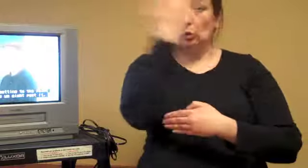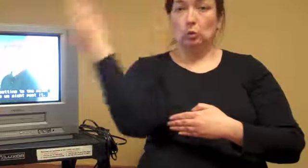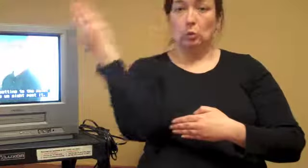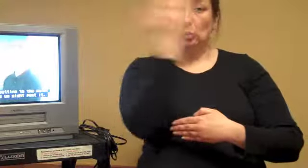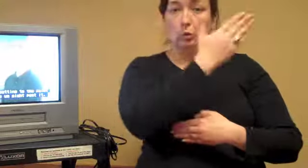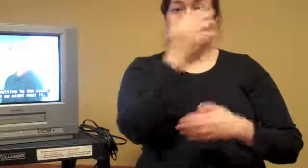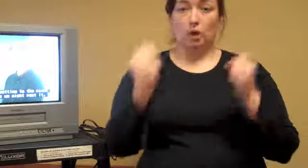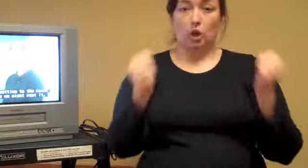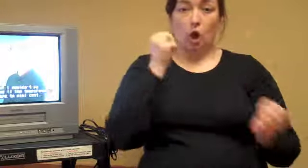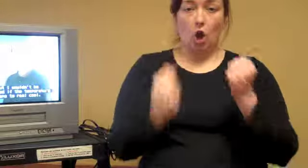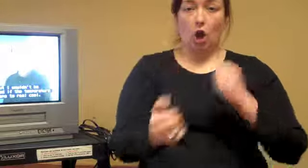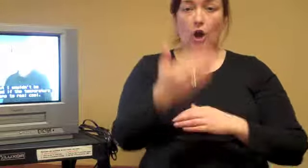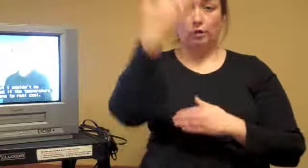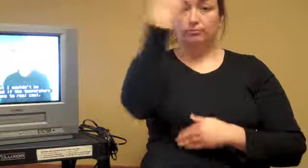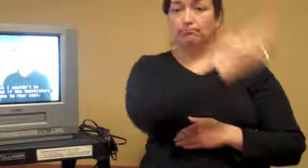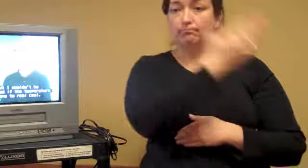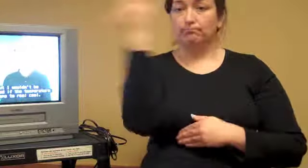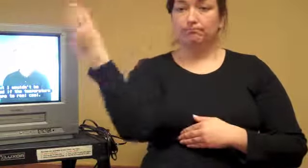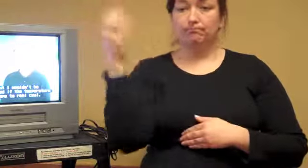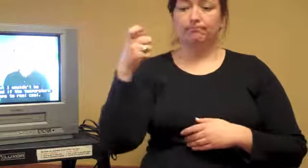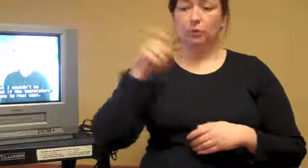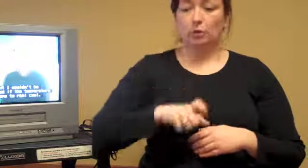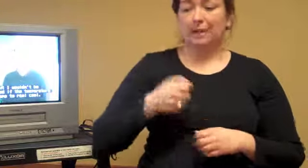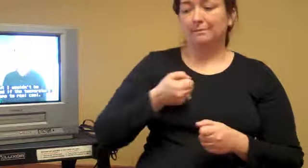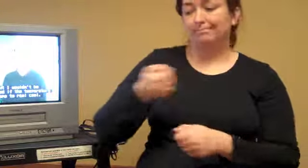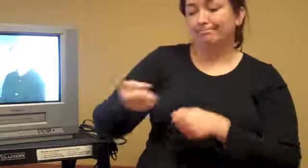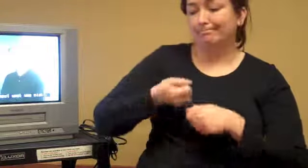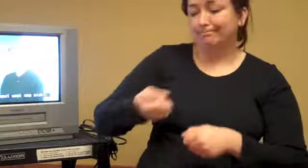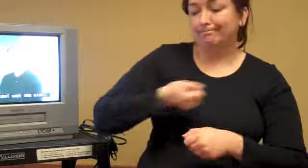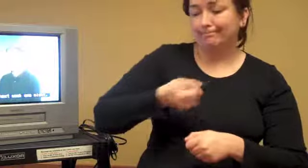the point where we might be past it, but I wouldn't be surprised if the temperature drops